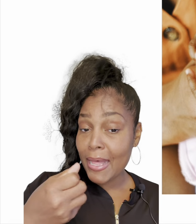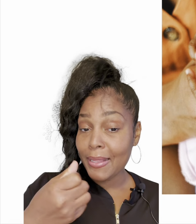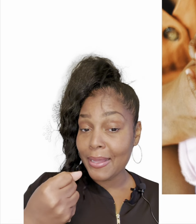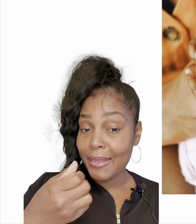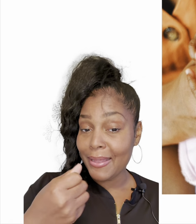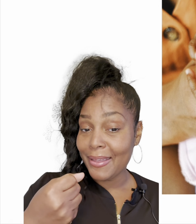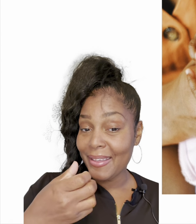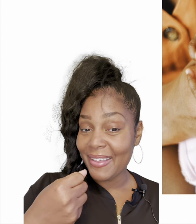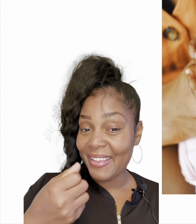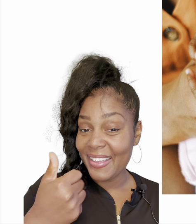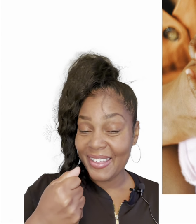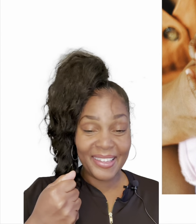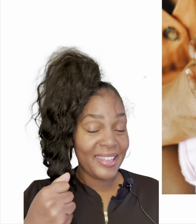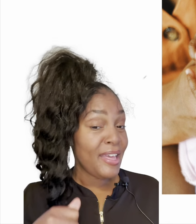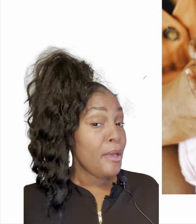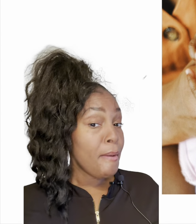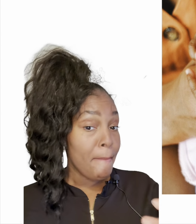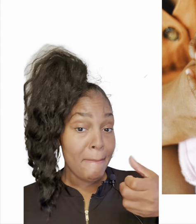Milk.